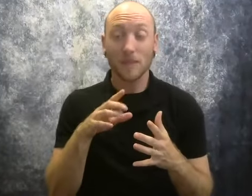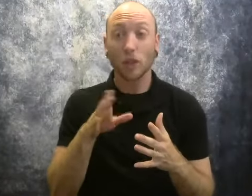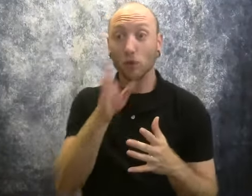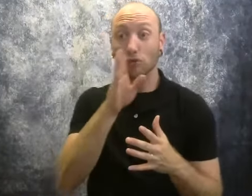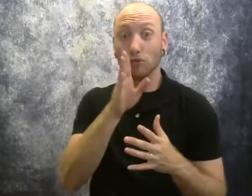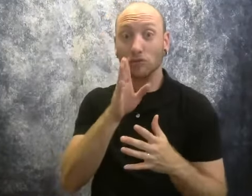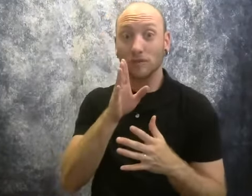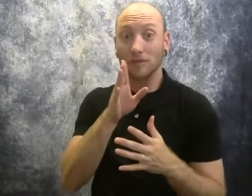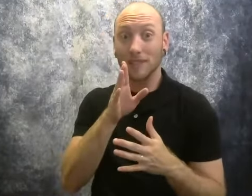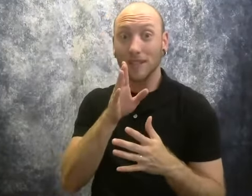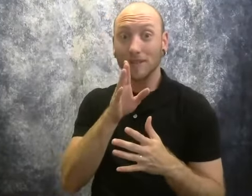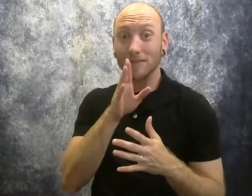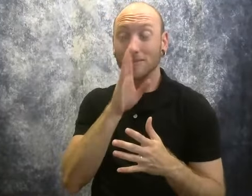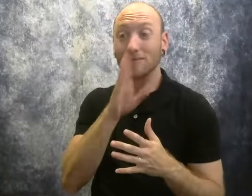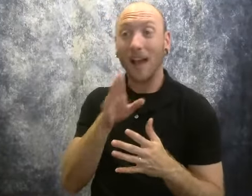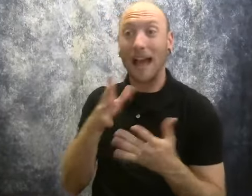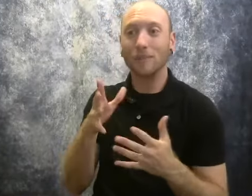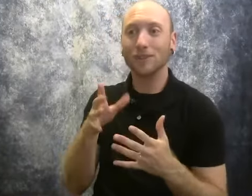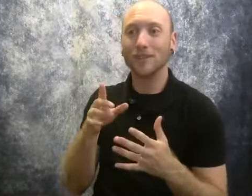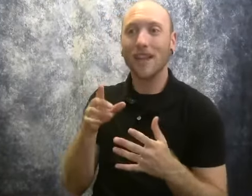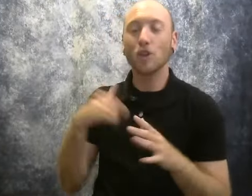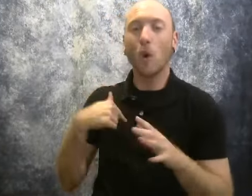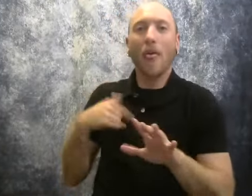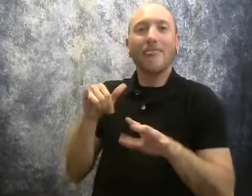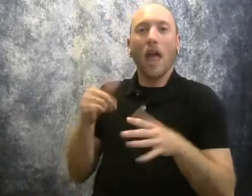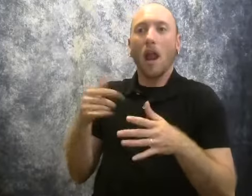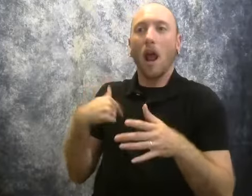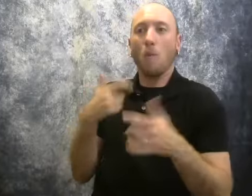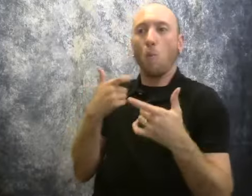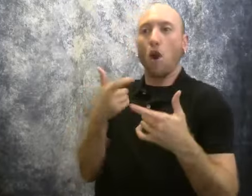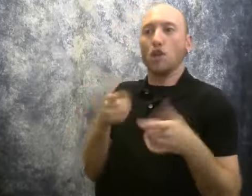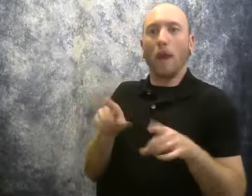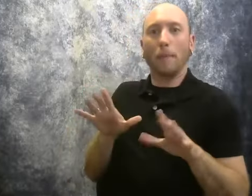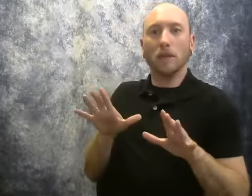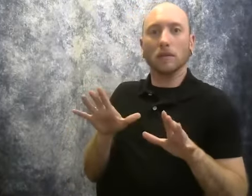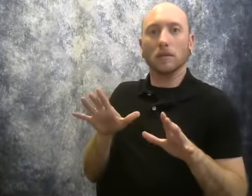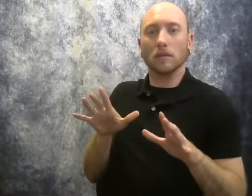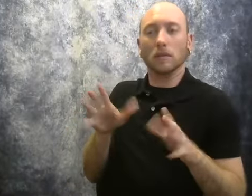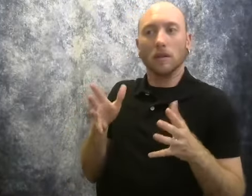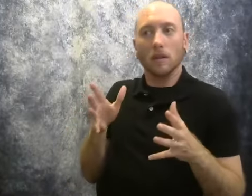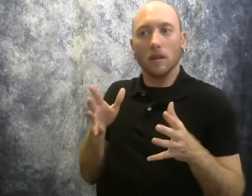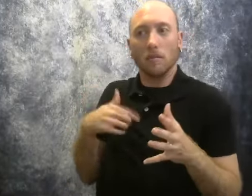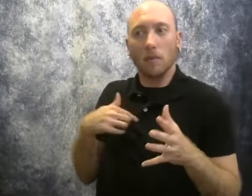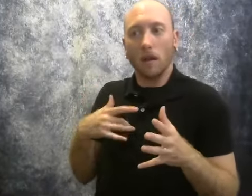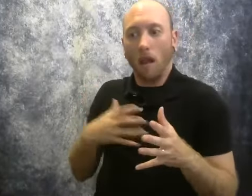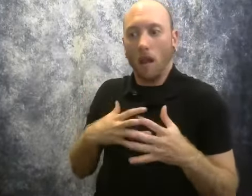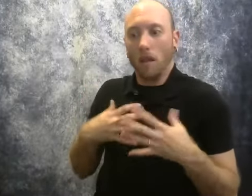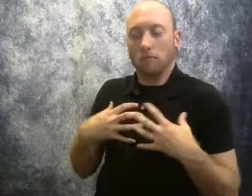I was obviously too scared to go up directly and say, hey, pick me tomorrow. So whatever